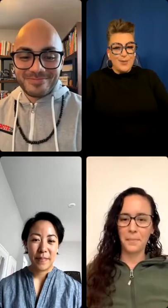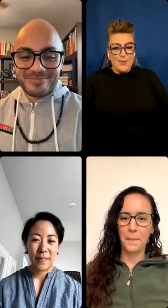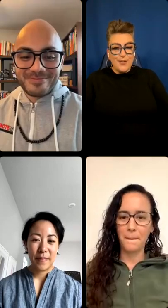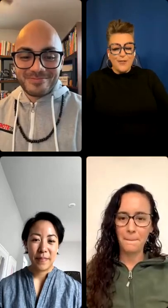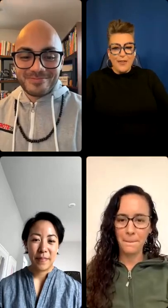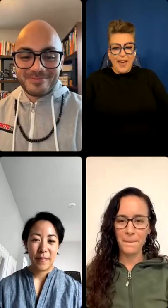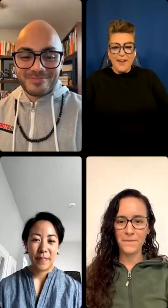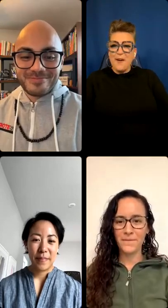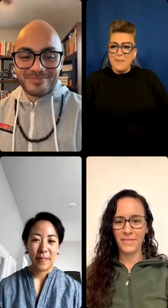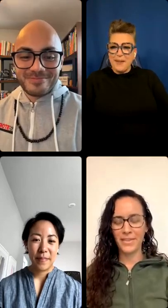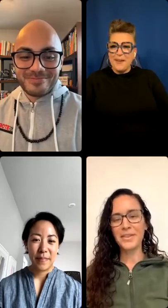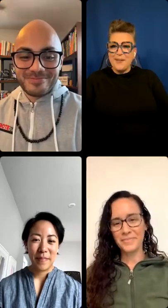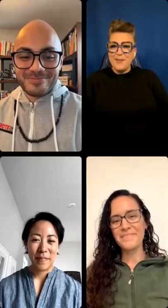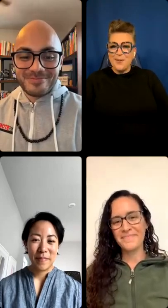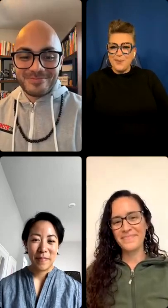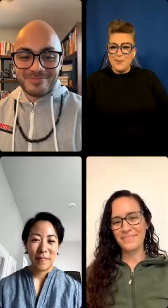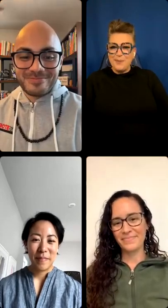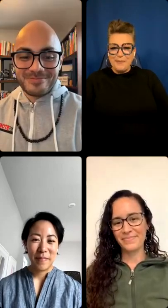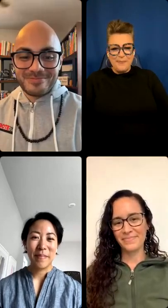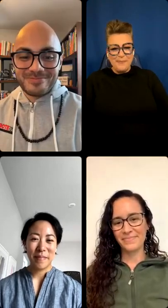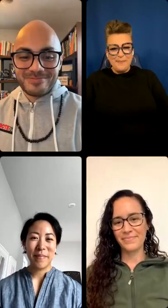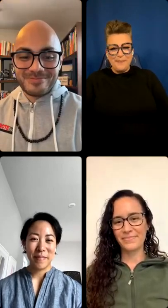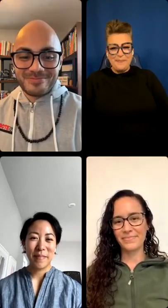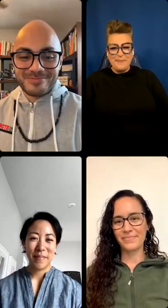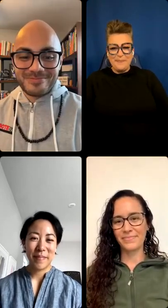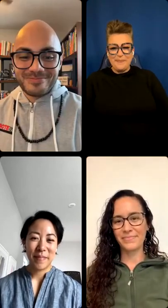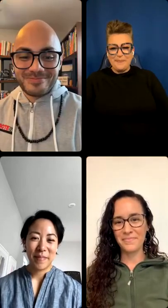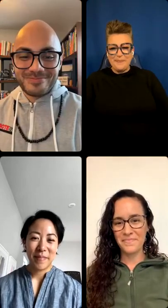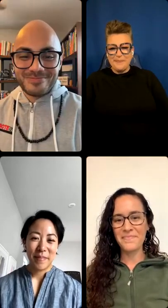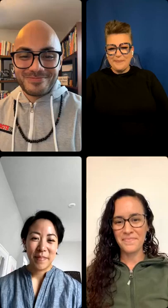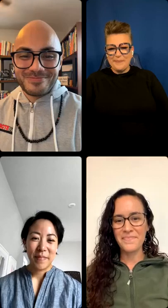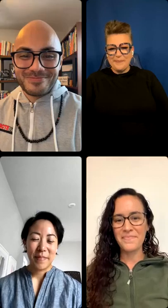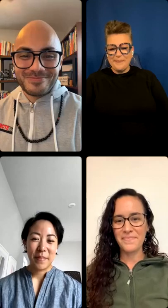stay tuned for that coming soon.